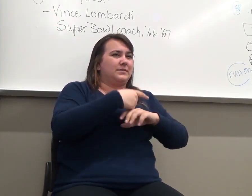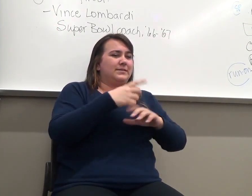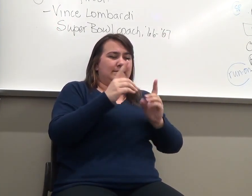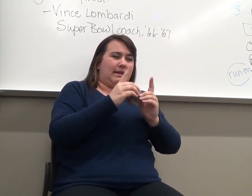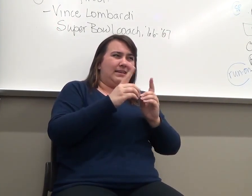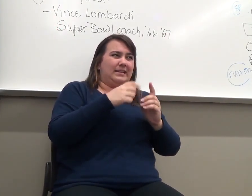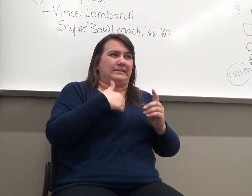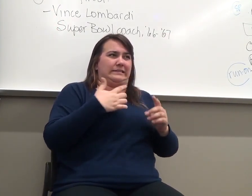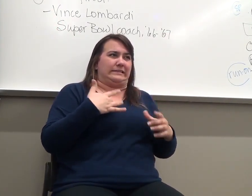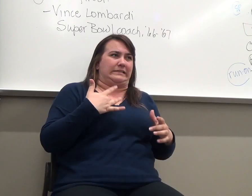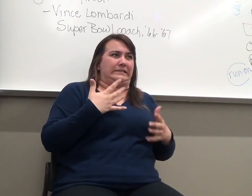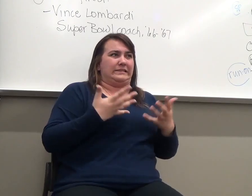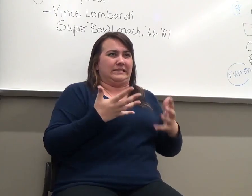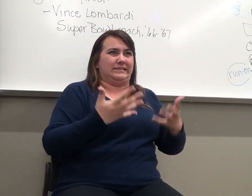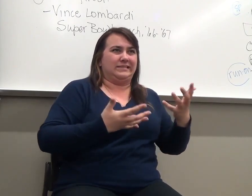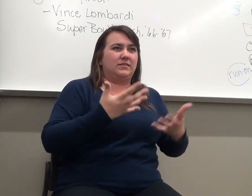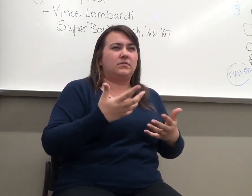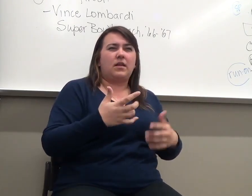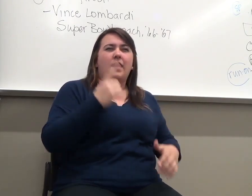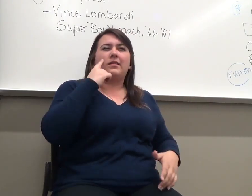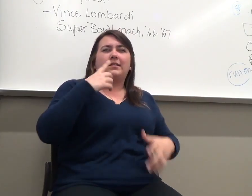we get to these really these soft arguments,